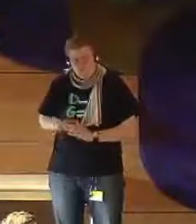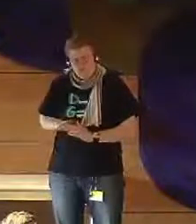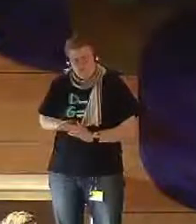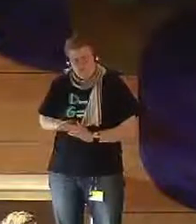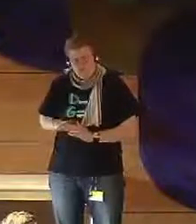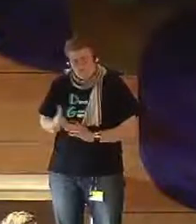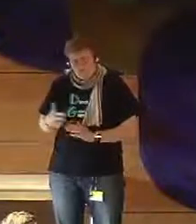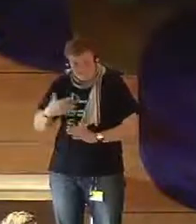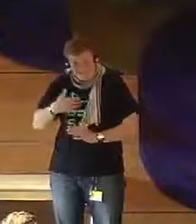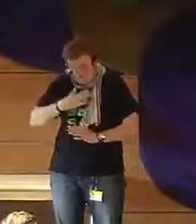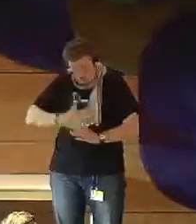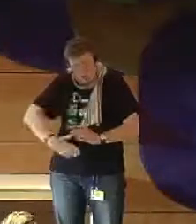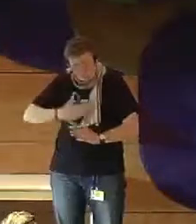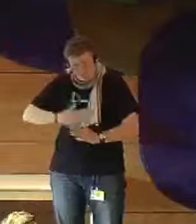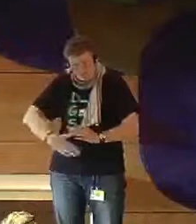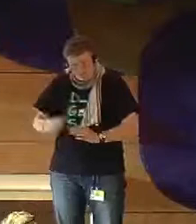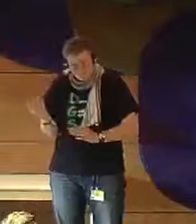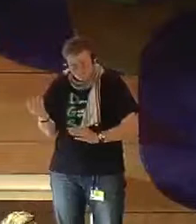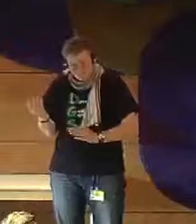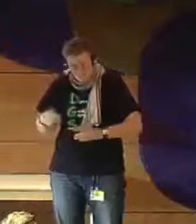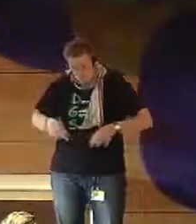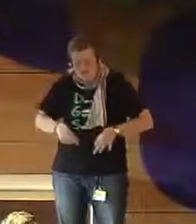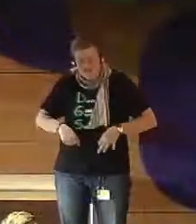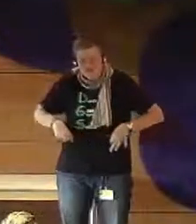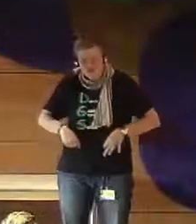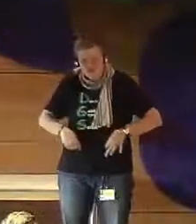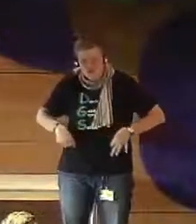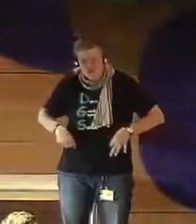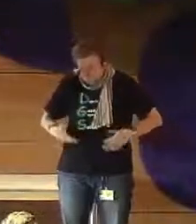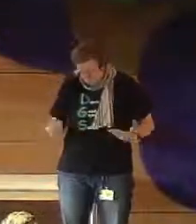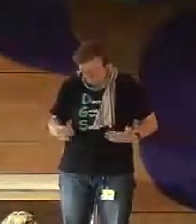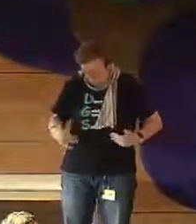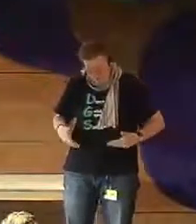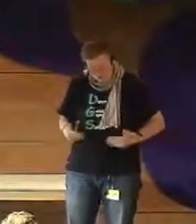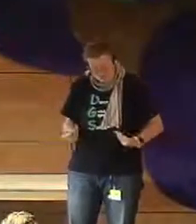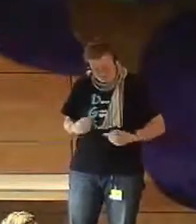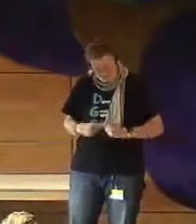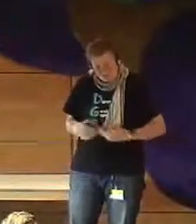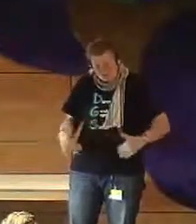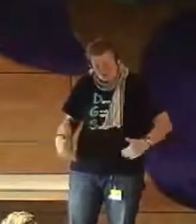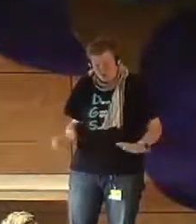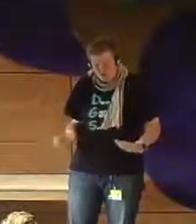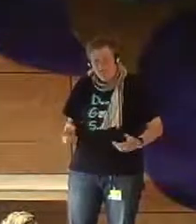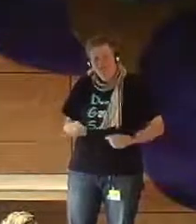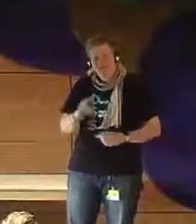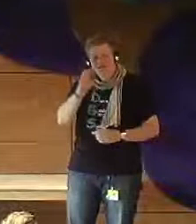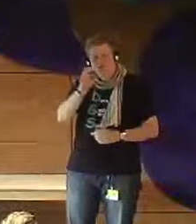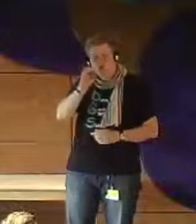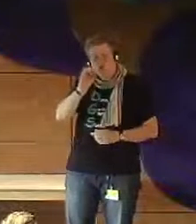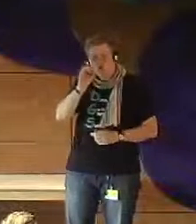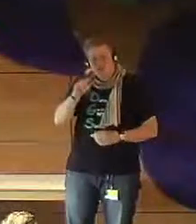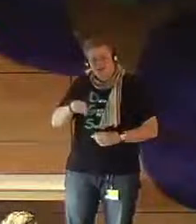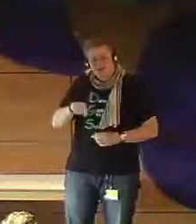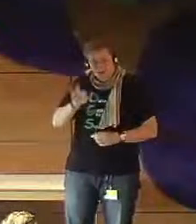add in the hormones that the pituitary isn't adding, which are more frequent injections. Now, you might well say, what is the